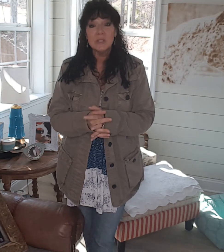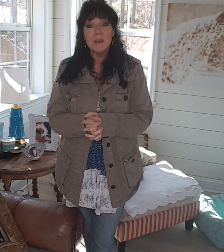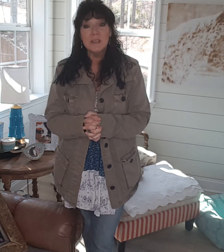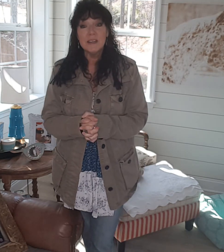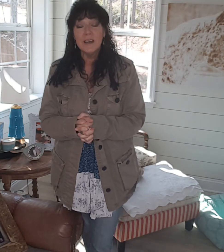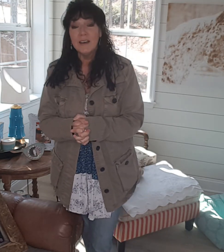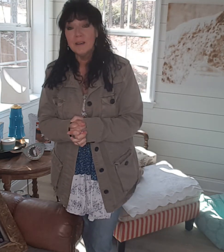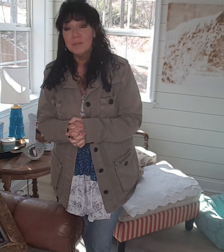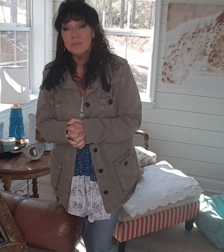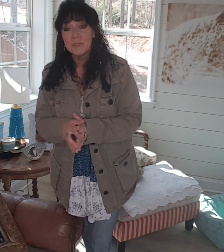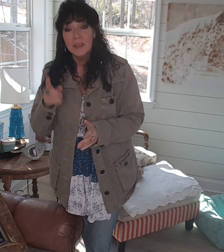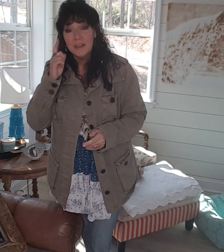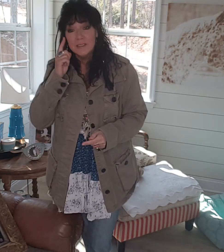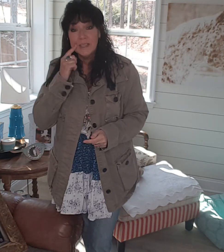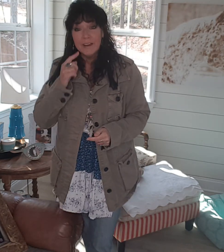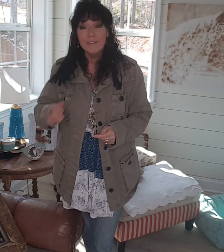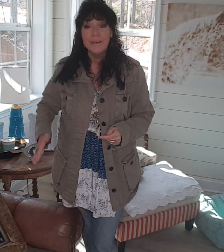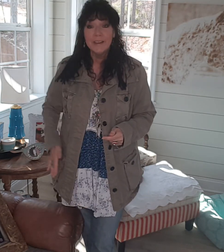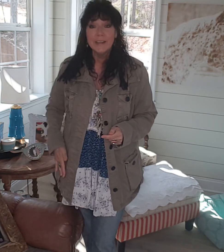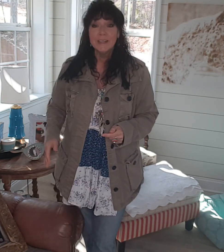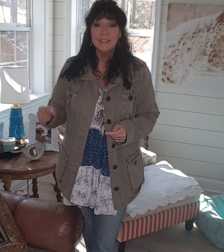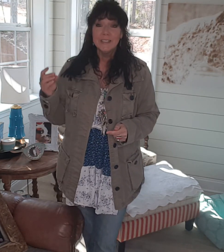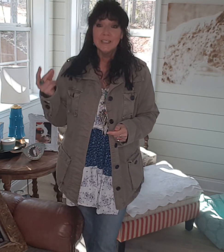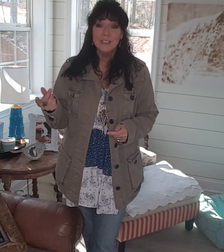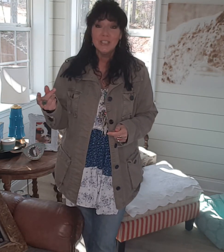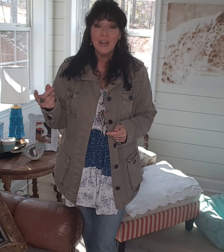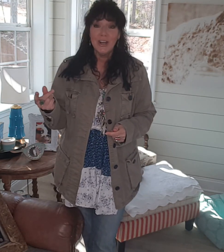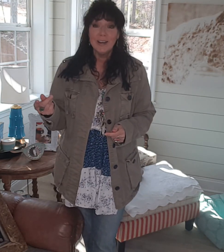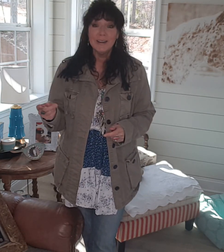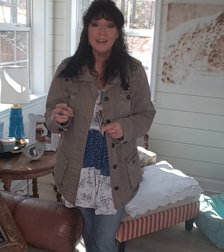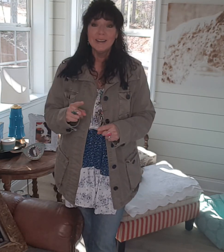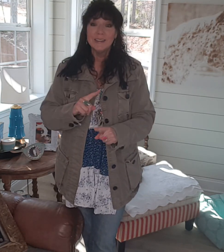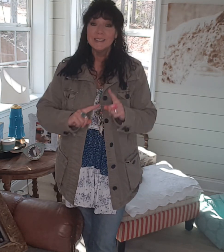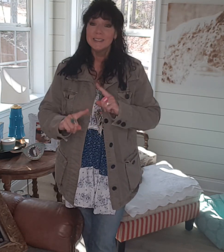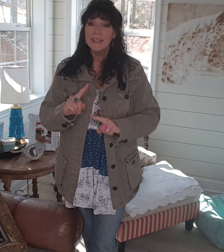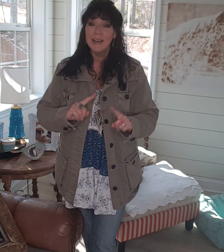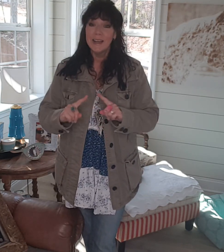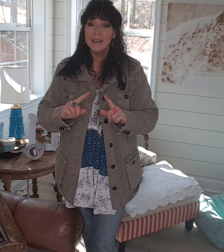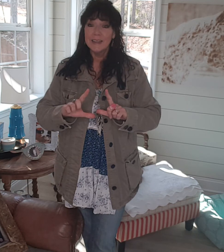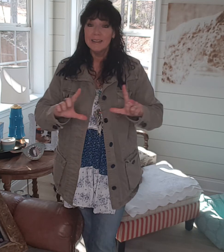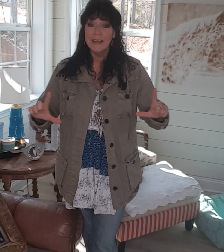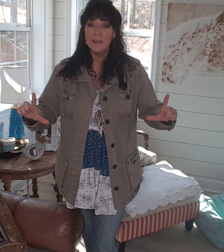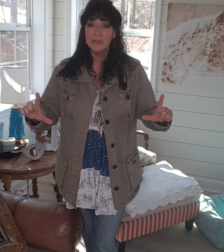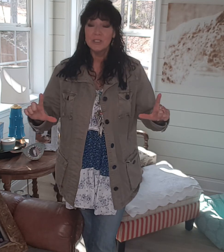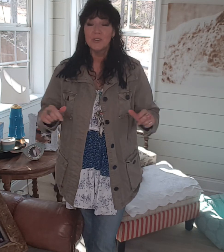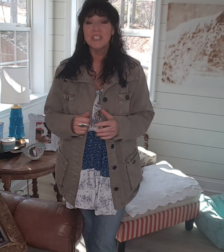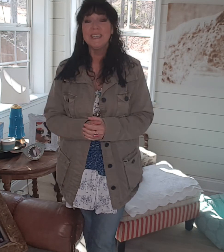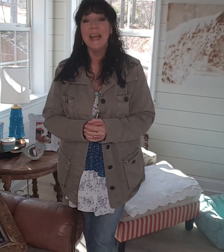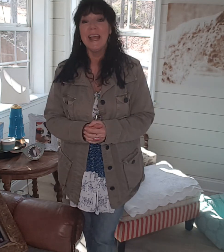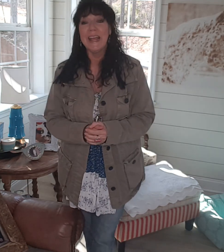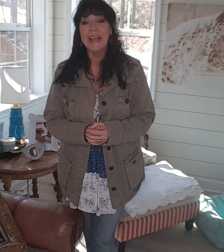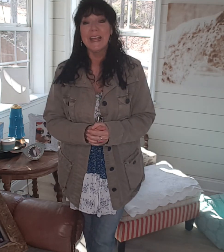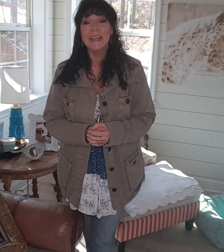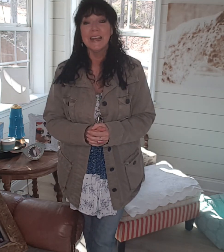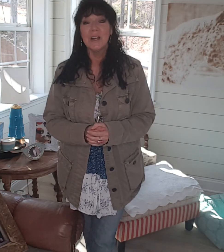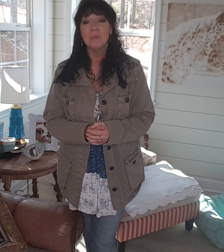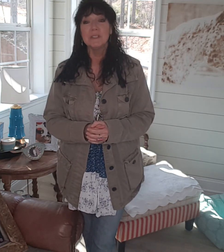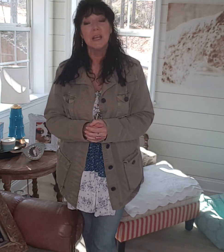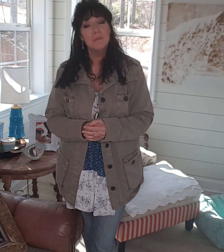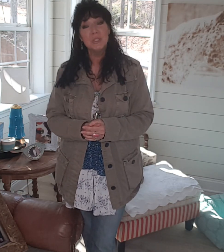some of the deaf dog sign language for today, and I hope this helps